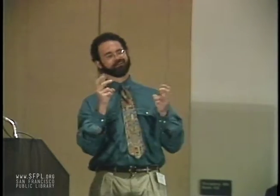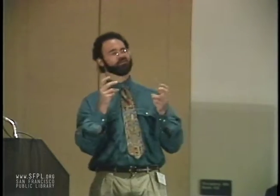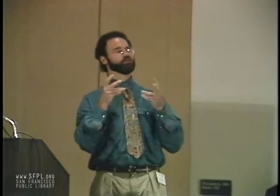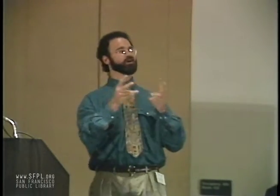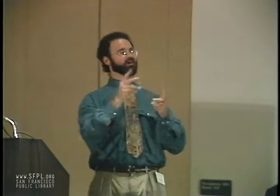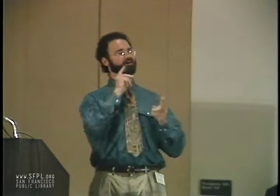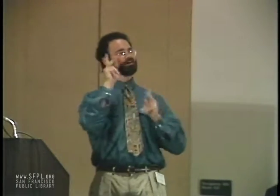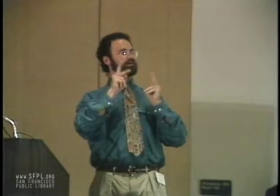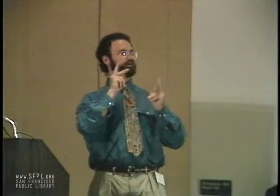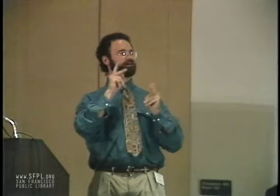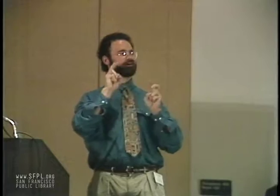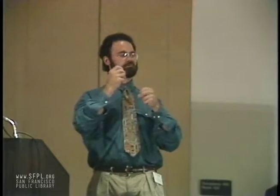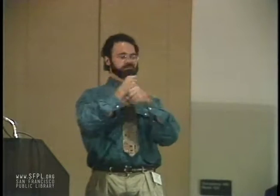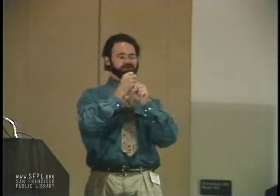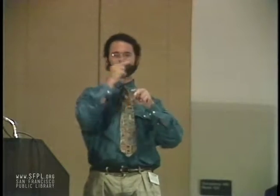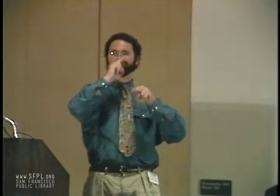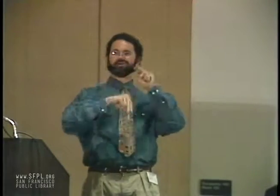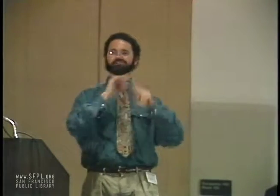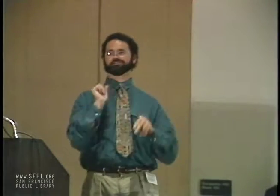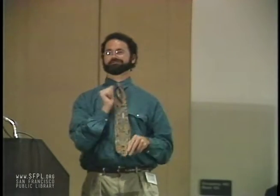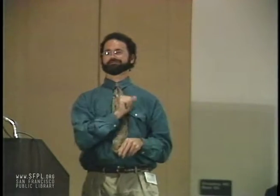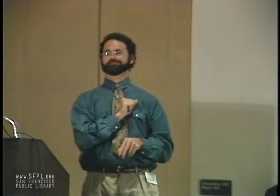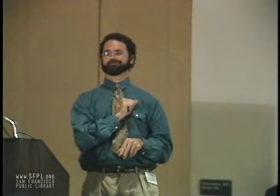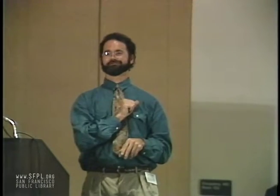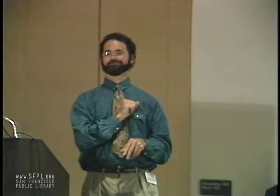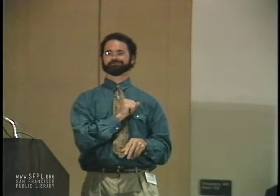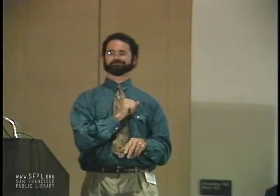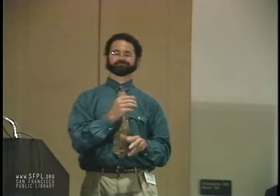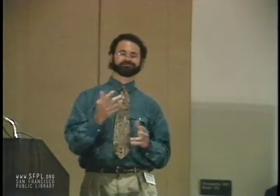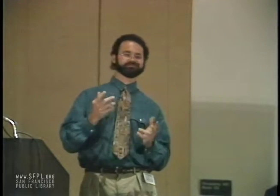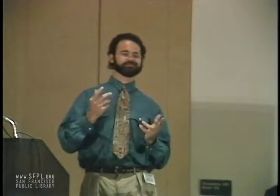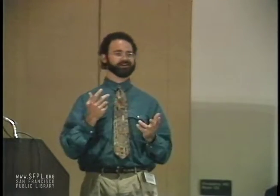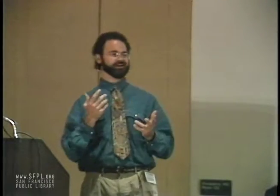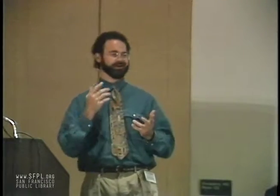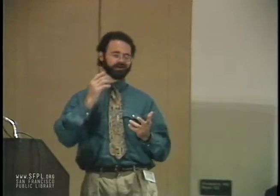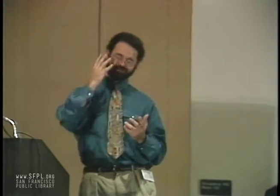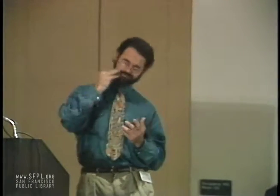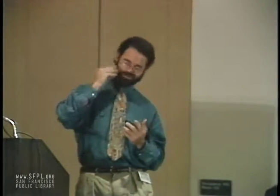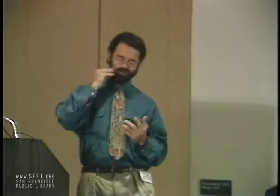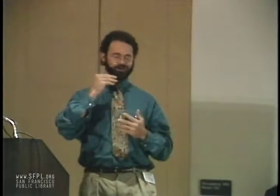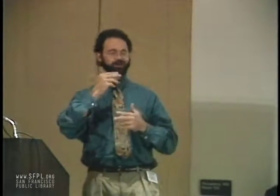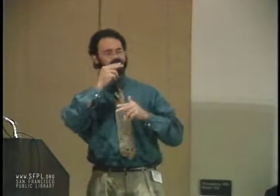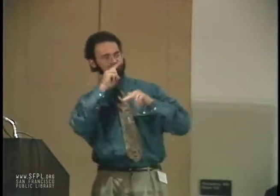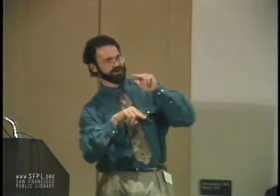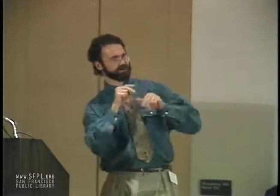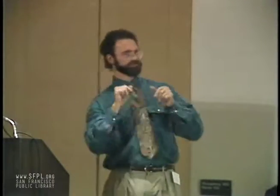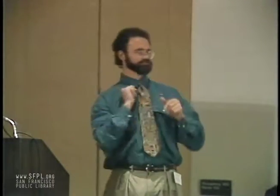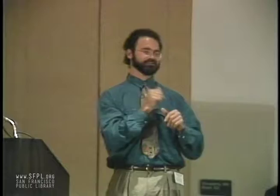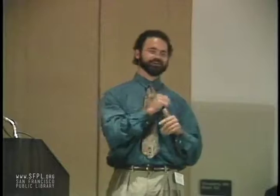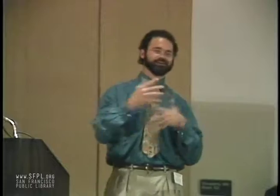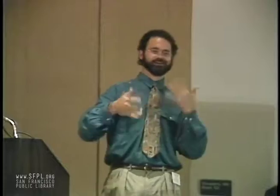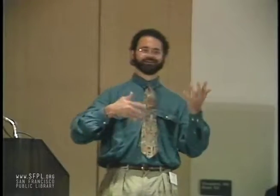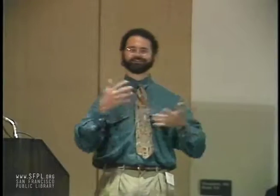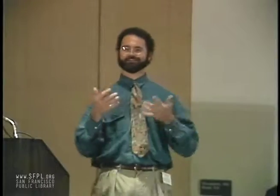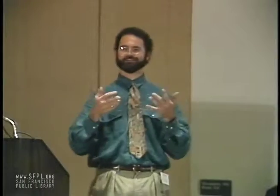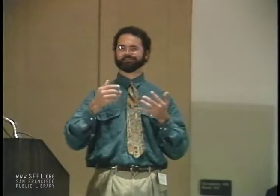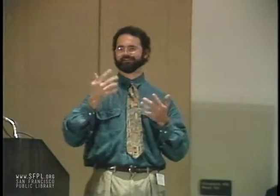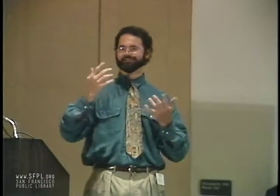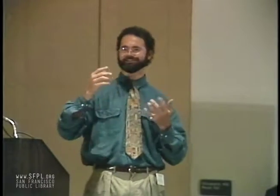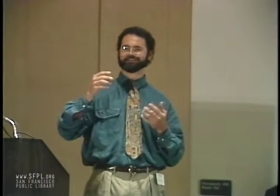so in this situation, that's a way that deaf people make fun of themselves and their own experiences of this frustration of